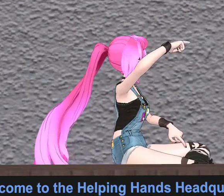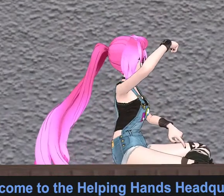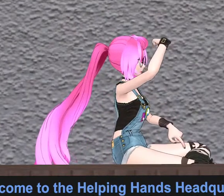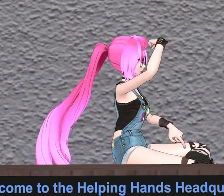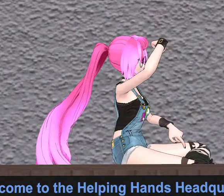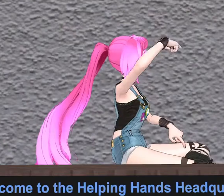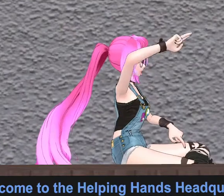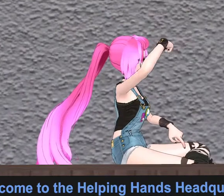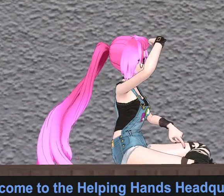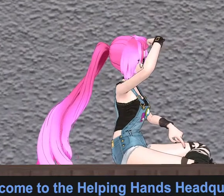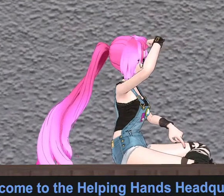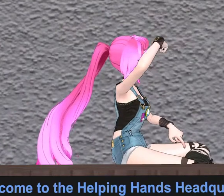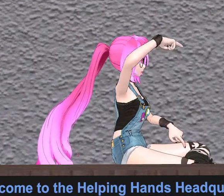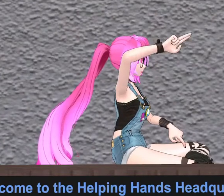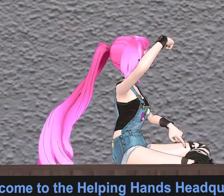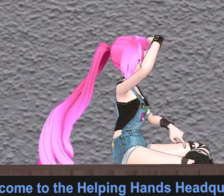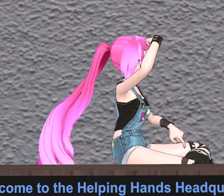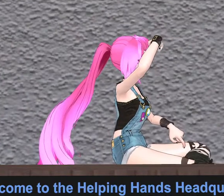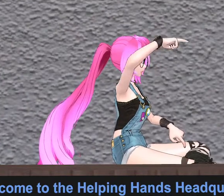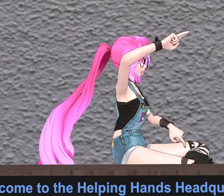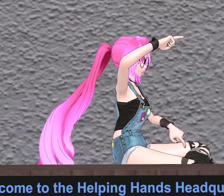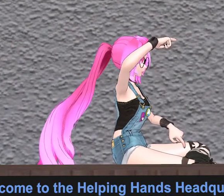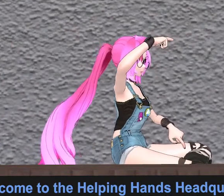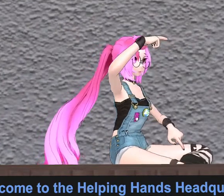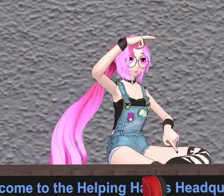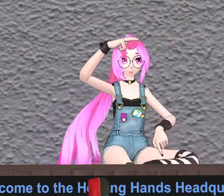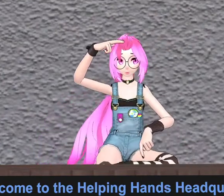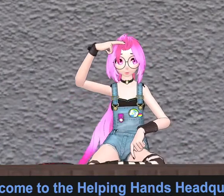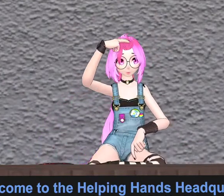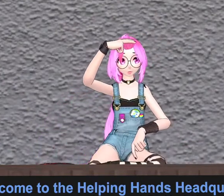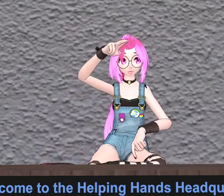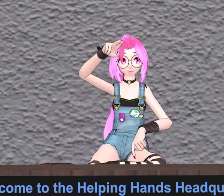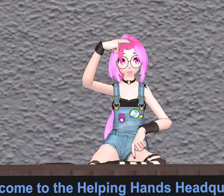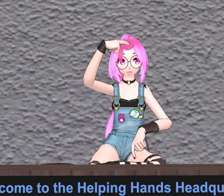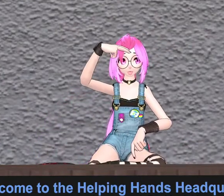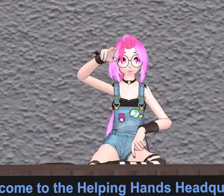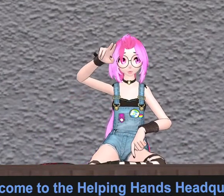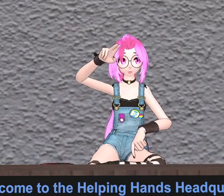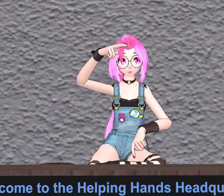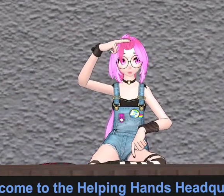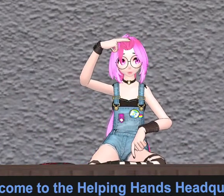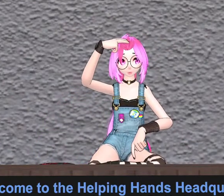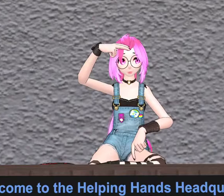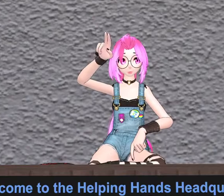side. Mexico, Mexico, or Mexican.